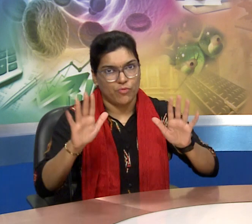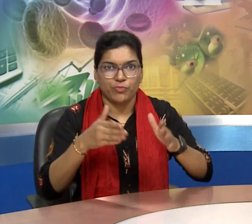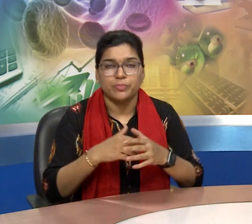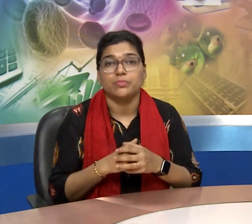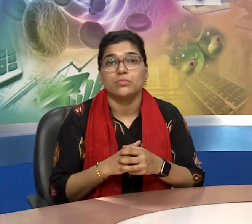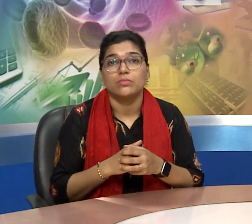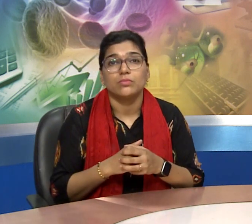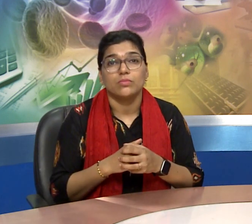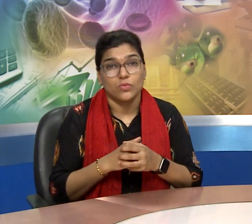millions of people,